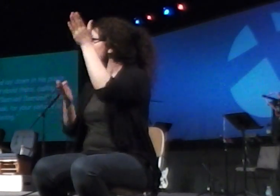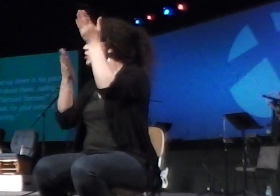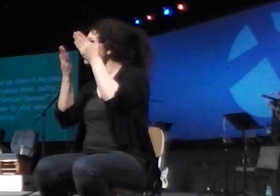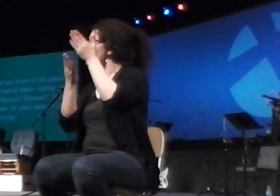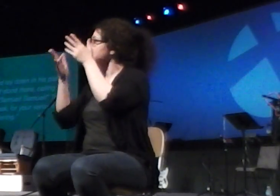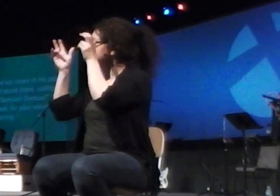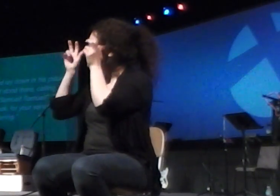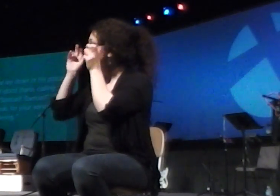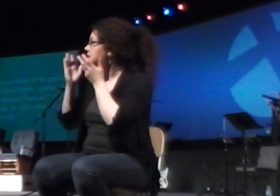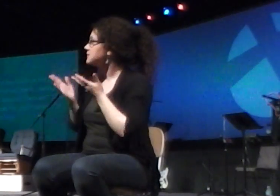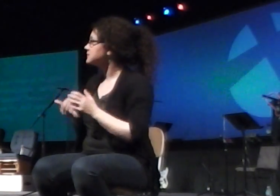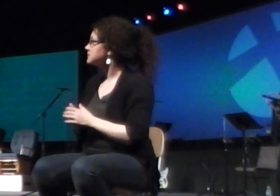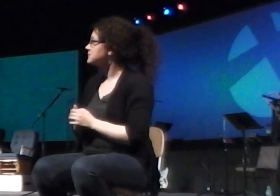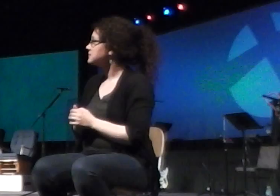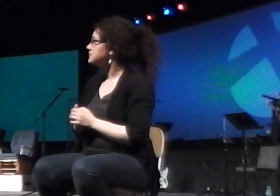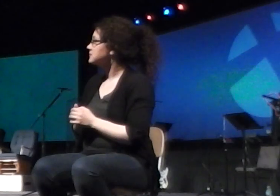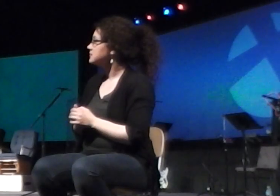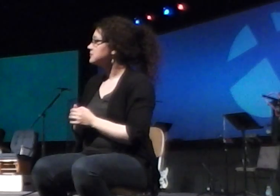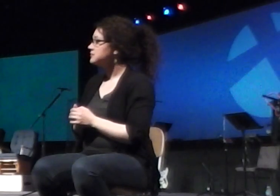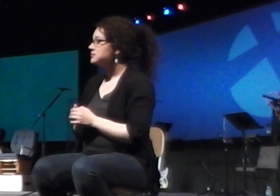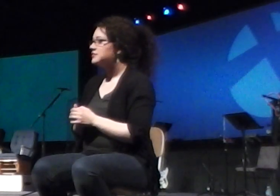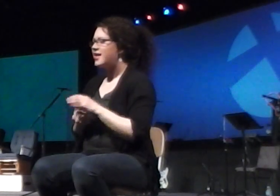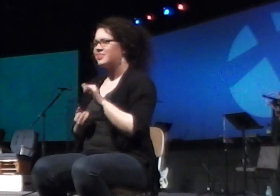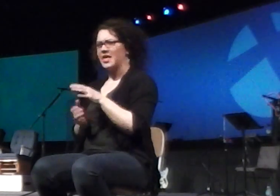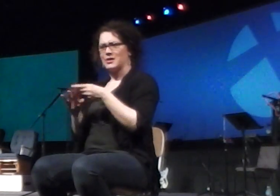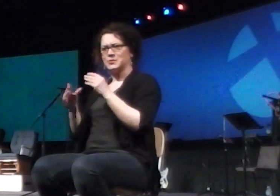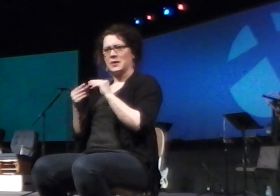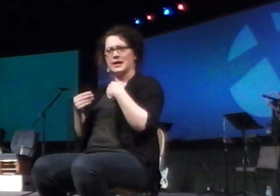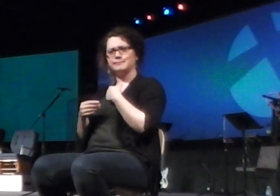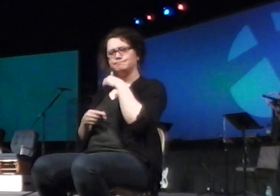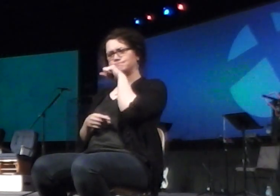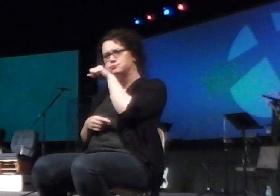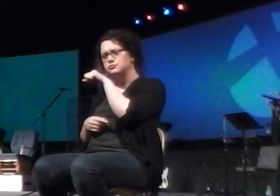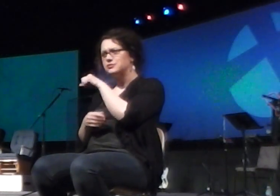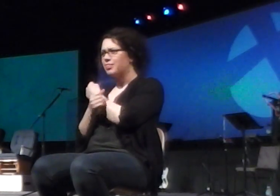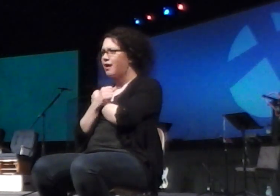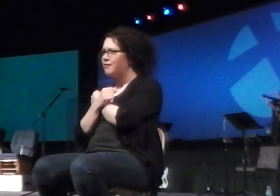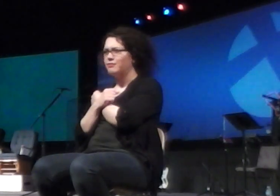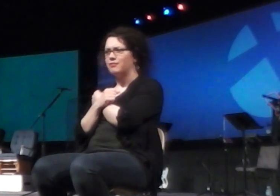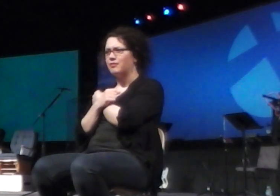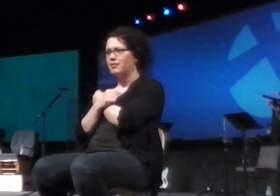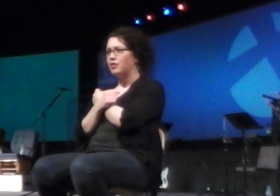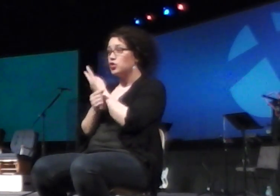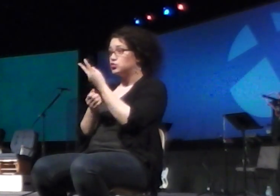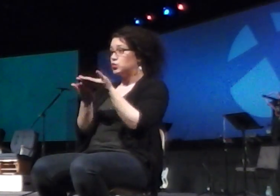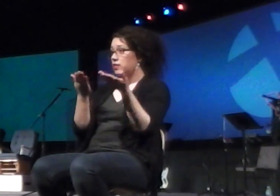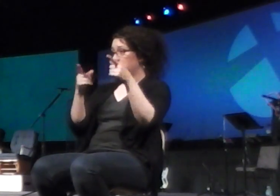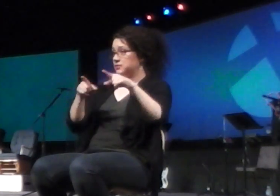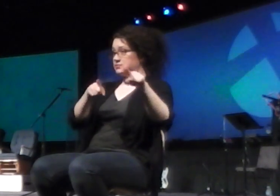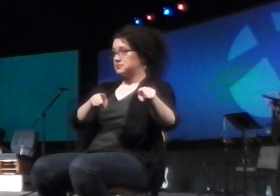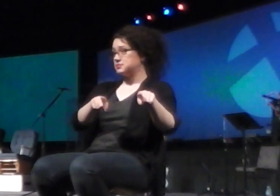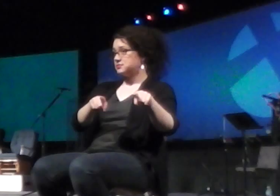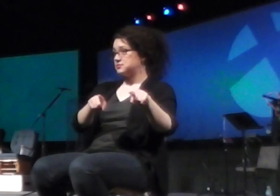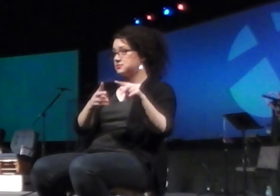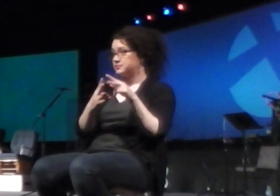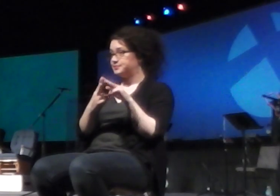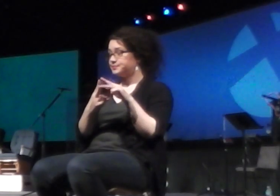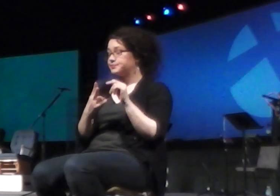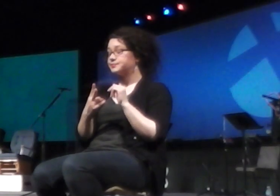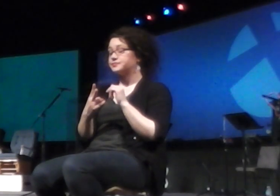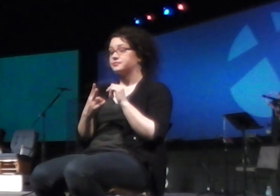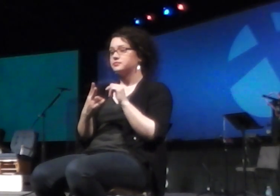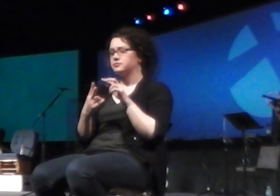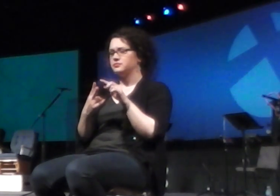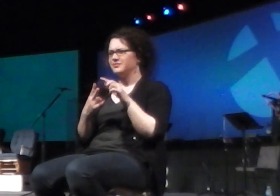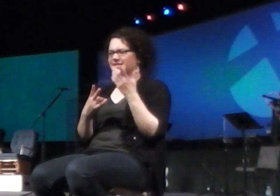listening. Here's why I love this story. I think there's two things that are happening in this story. When you think about